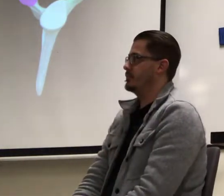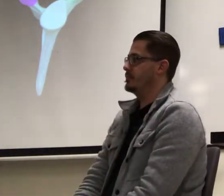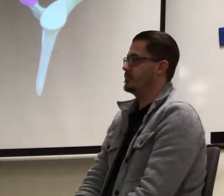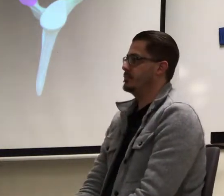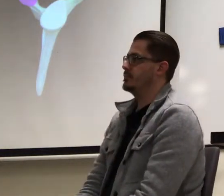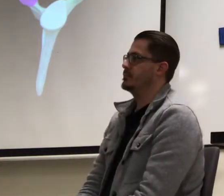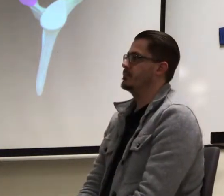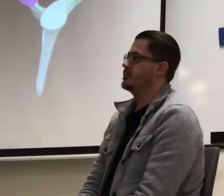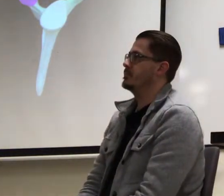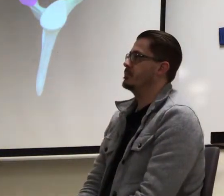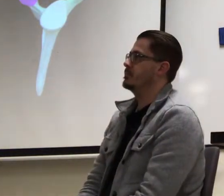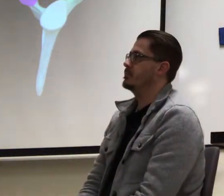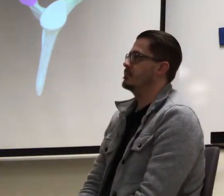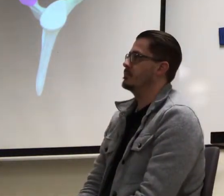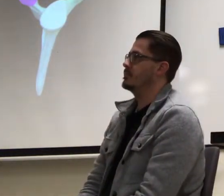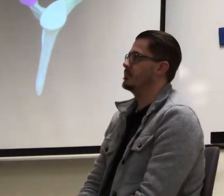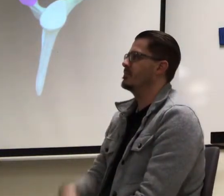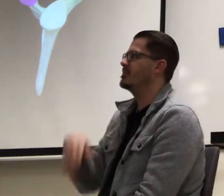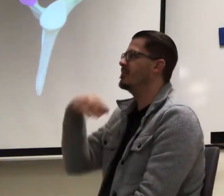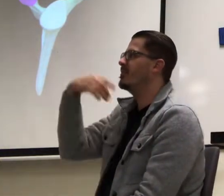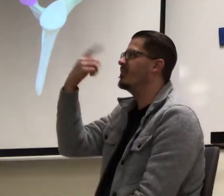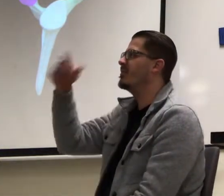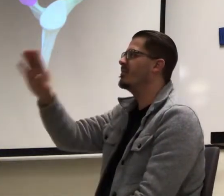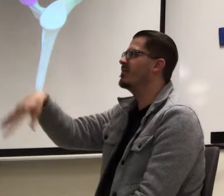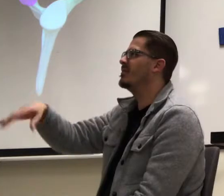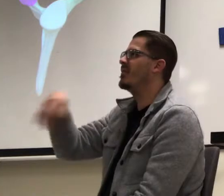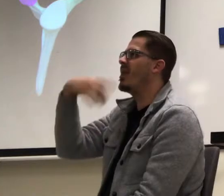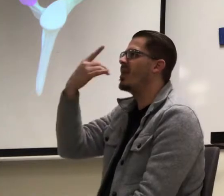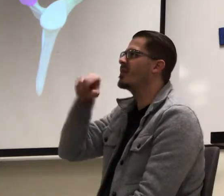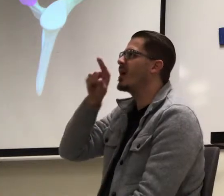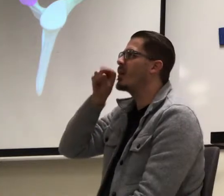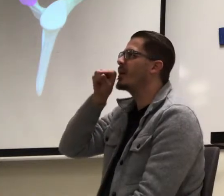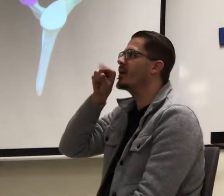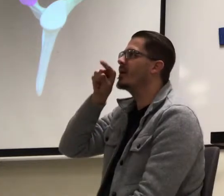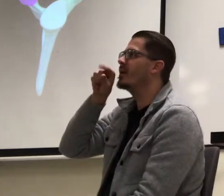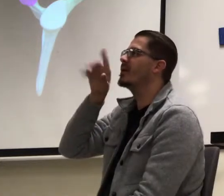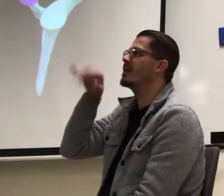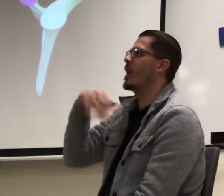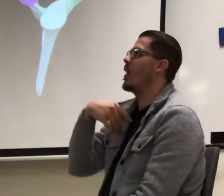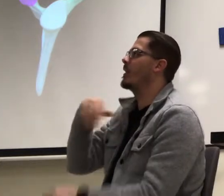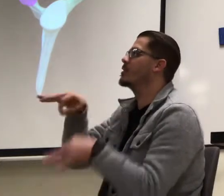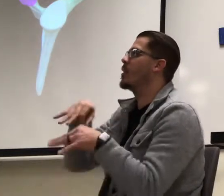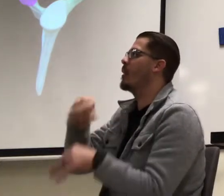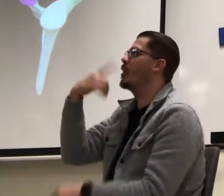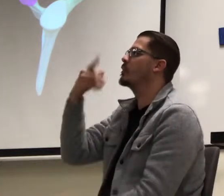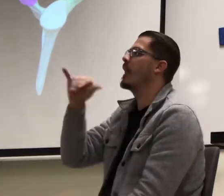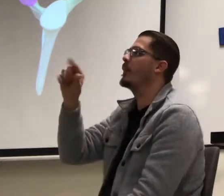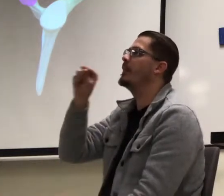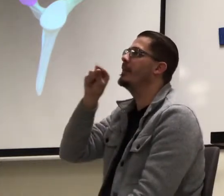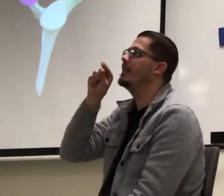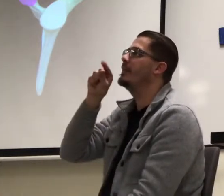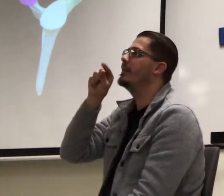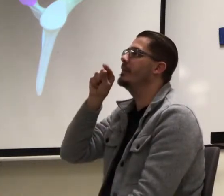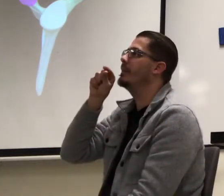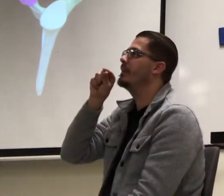It kind of looks like a bird's beak. That's usually how I describe it.